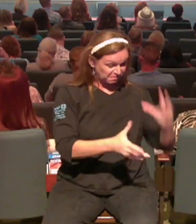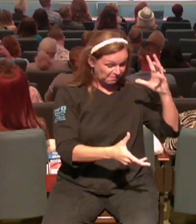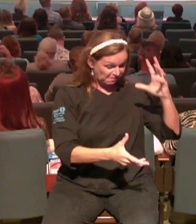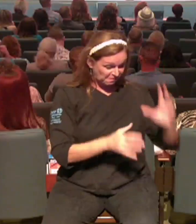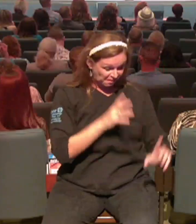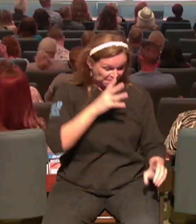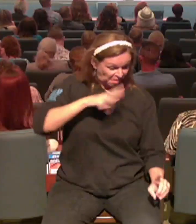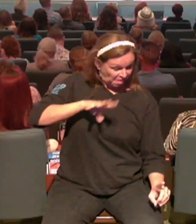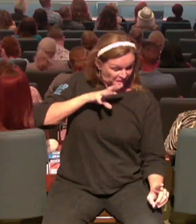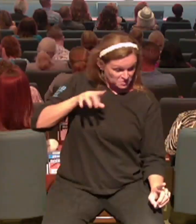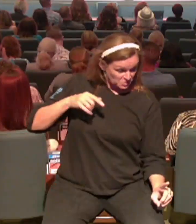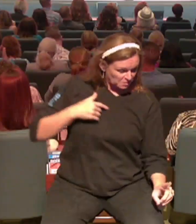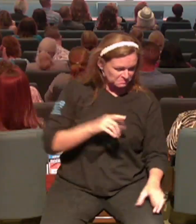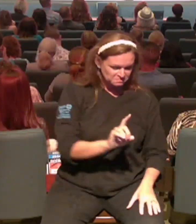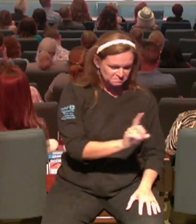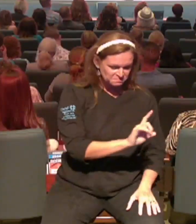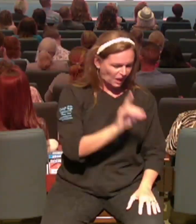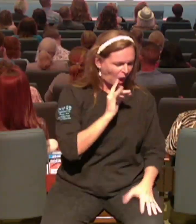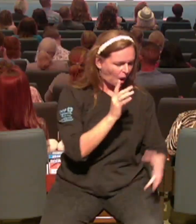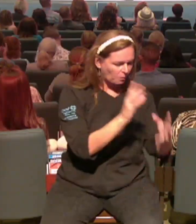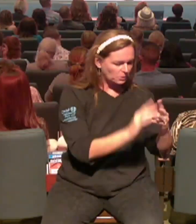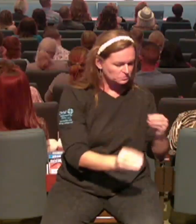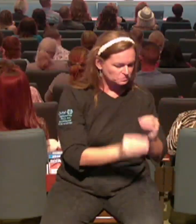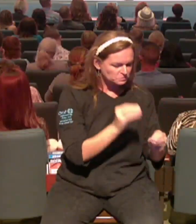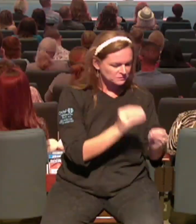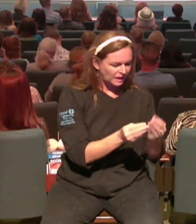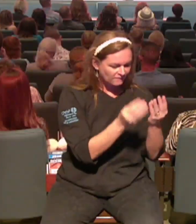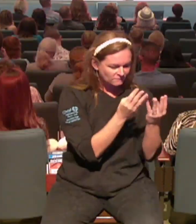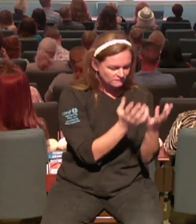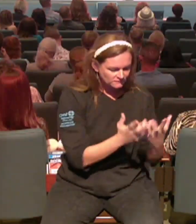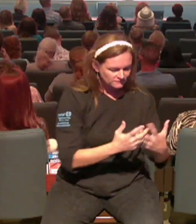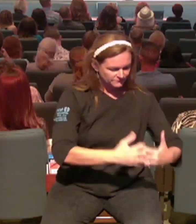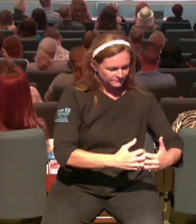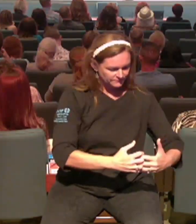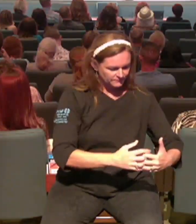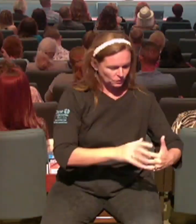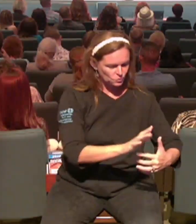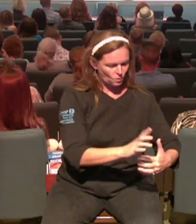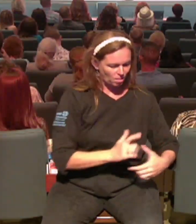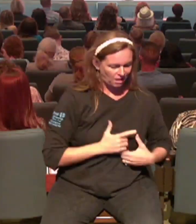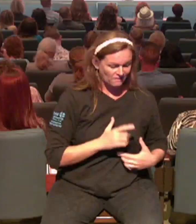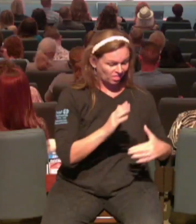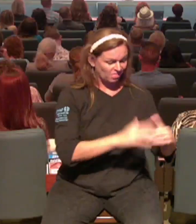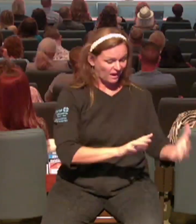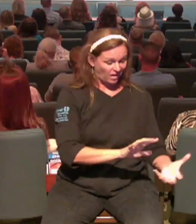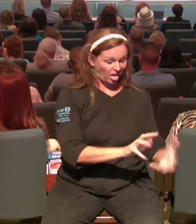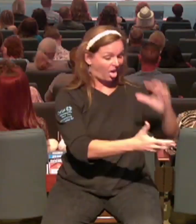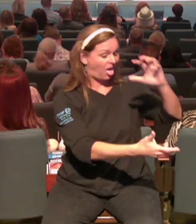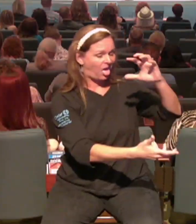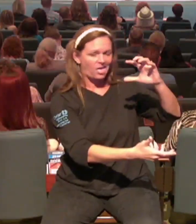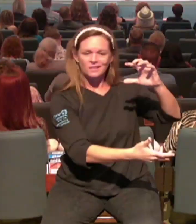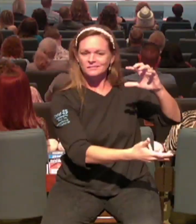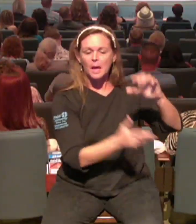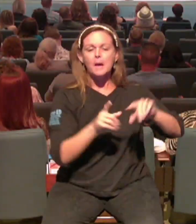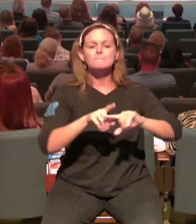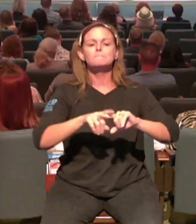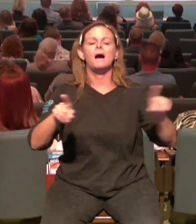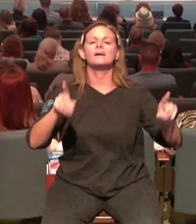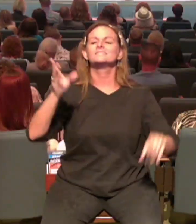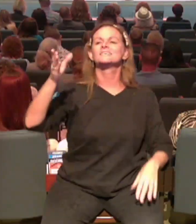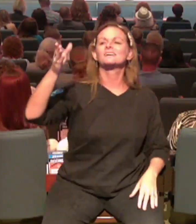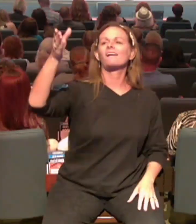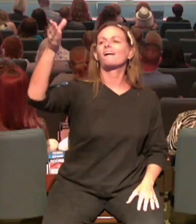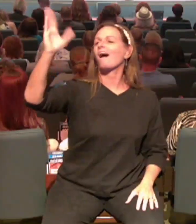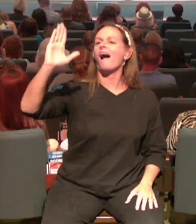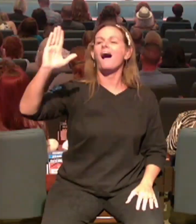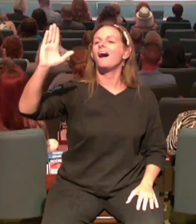into the middle of your mess. And I'm gonna get this mess all turned around. You better thank God for those two little words in that verse in Ephesians